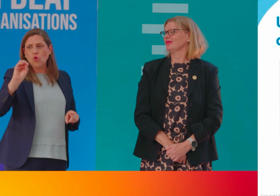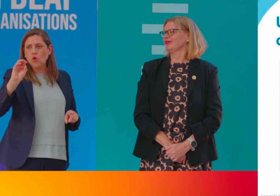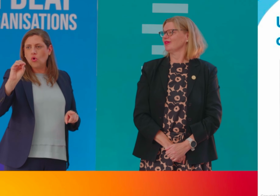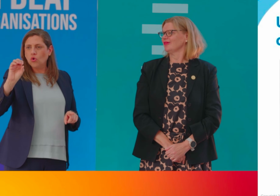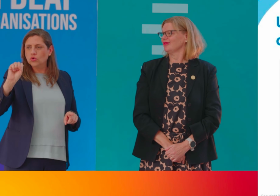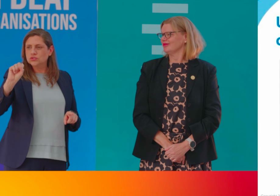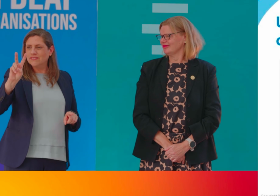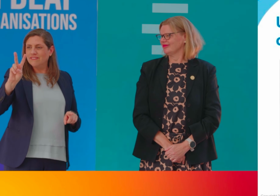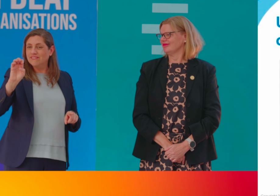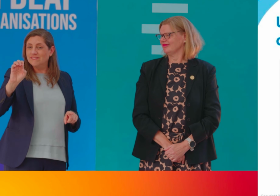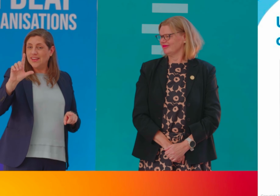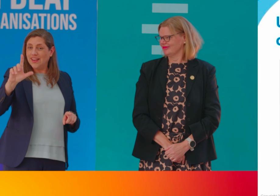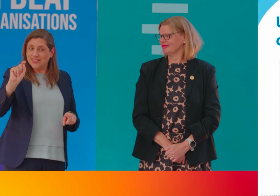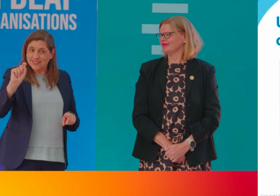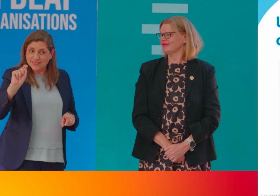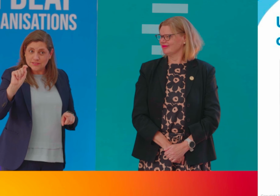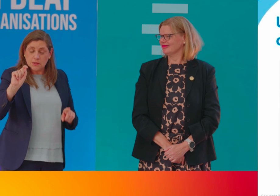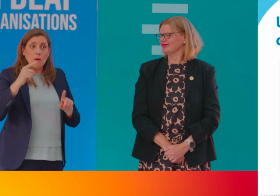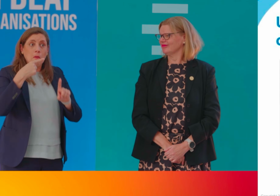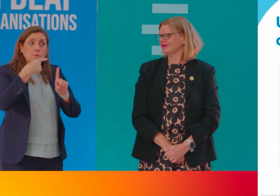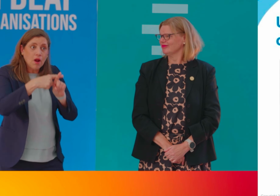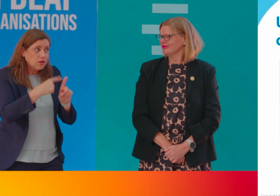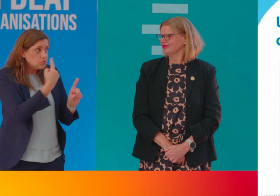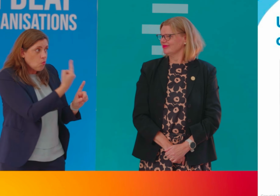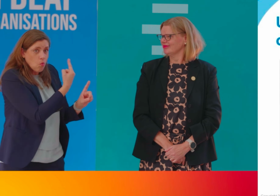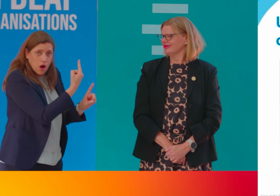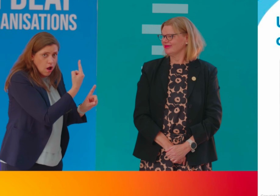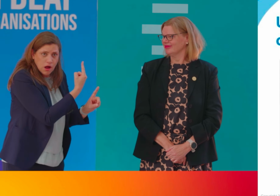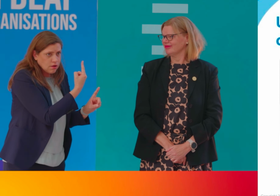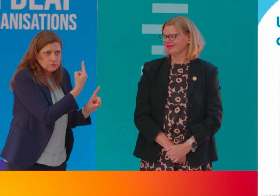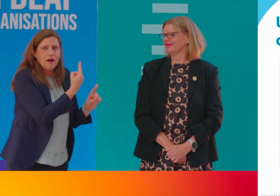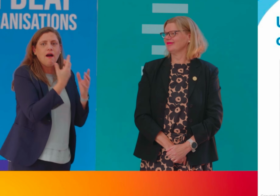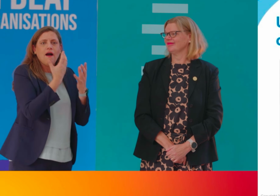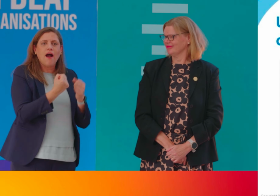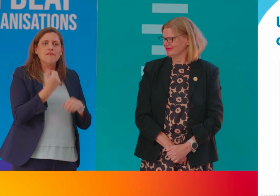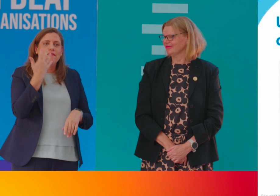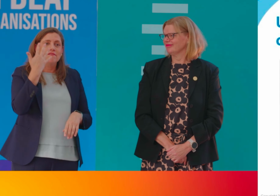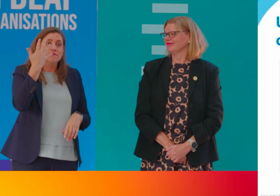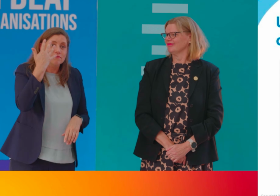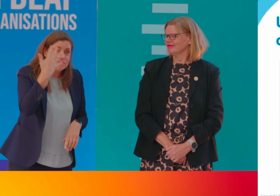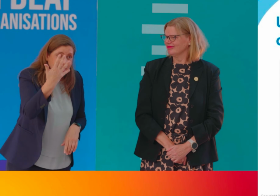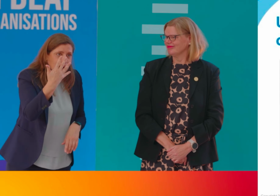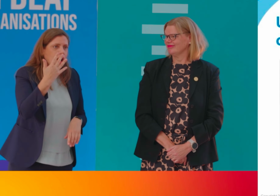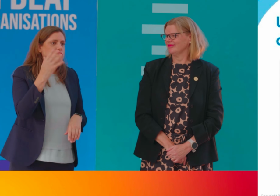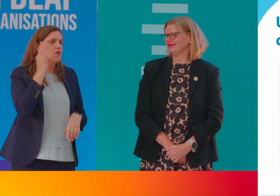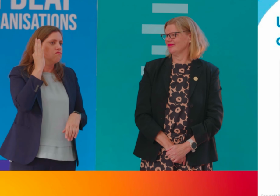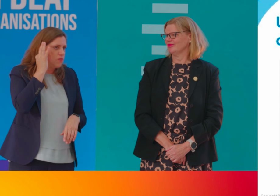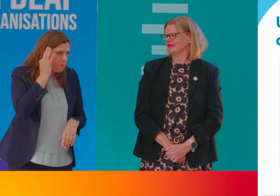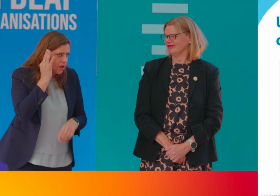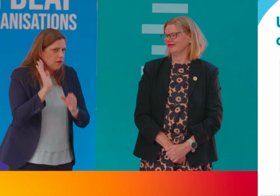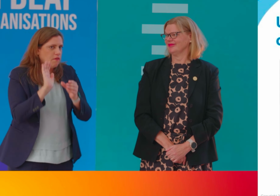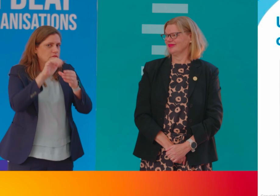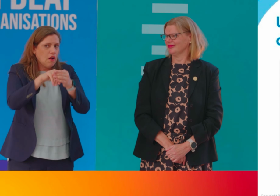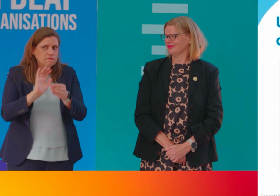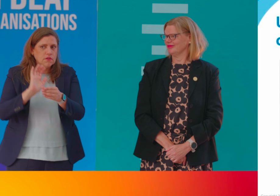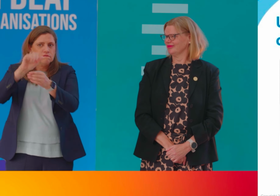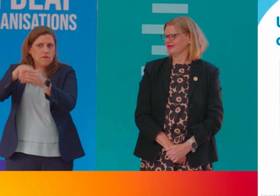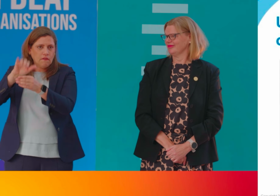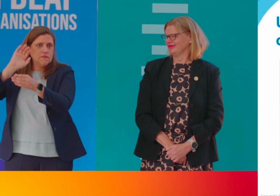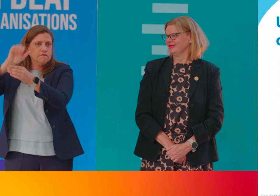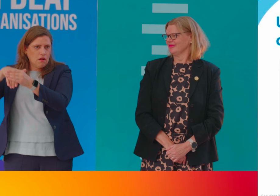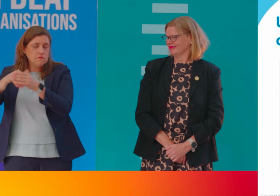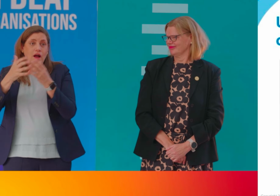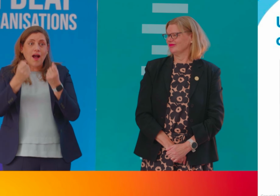Eleanor Roosevelt. However, she was not the only one there. There were other 5 women who